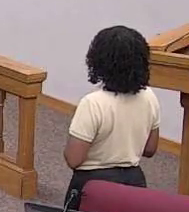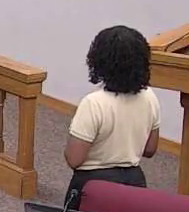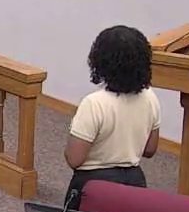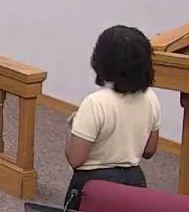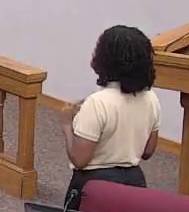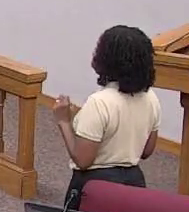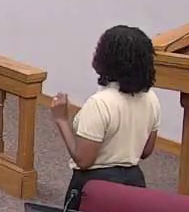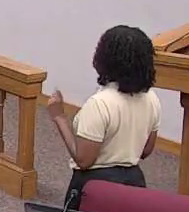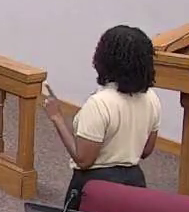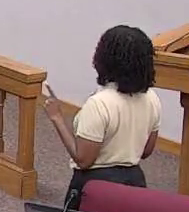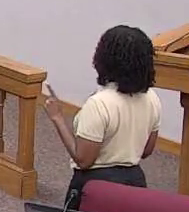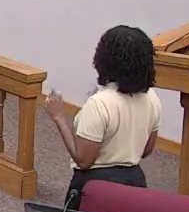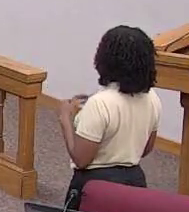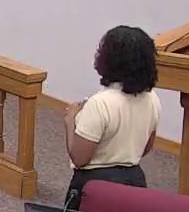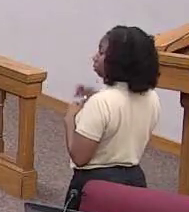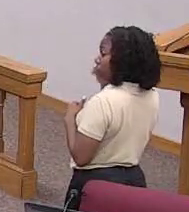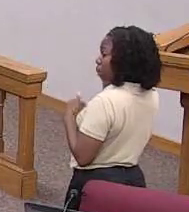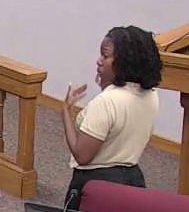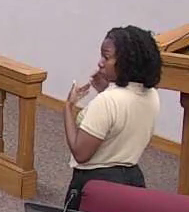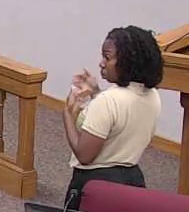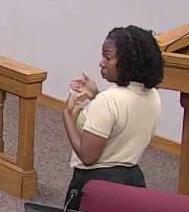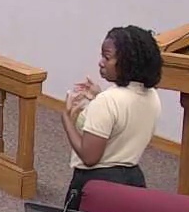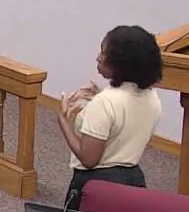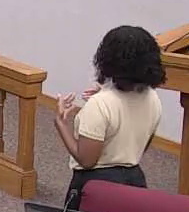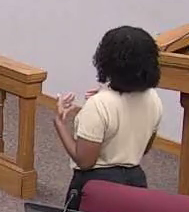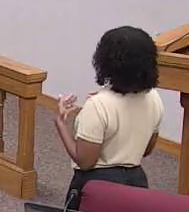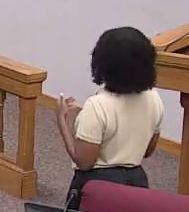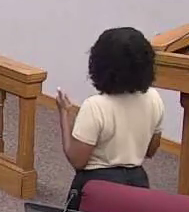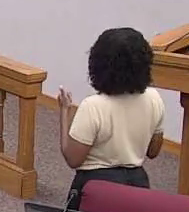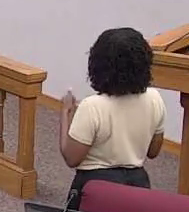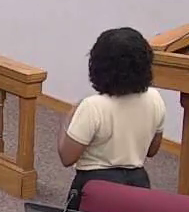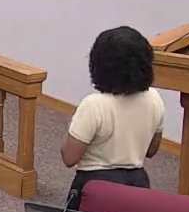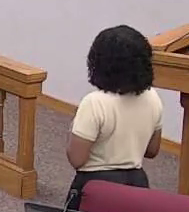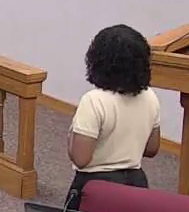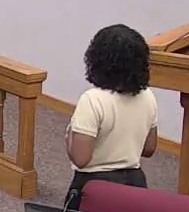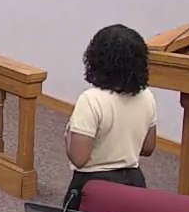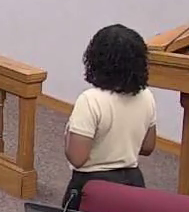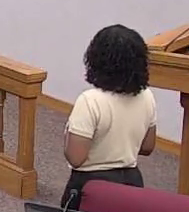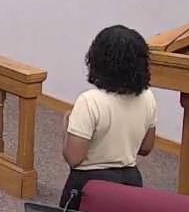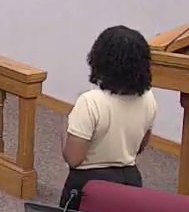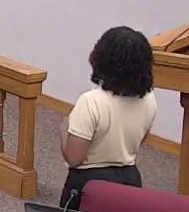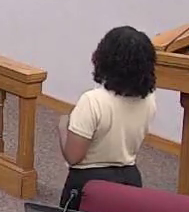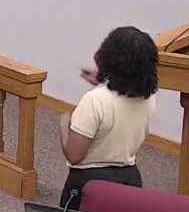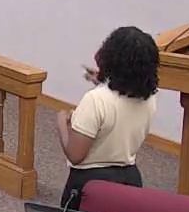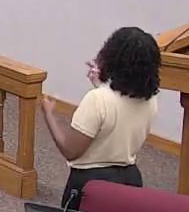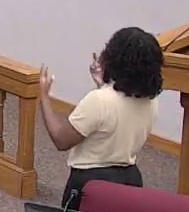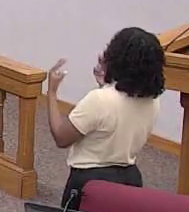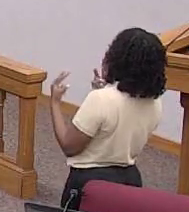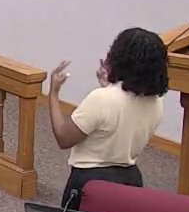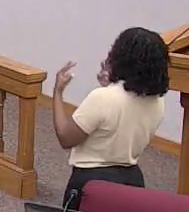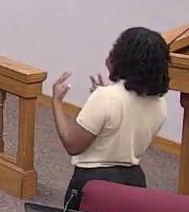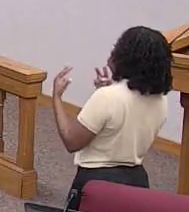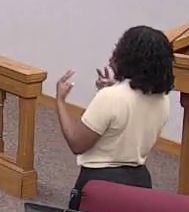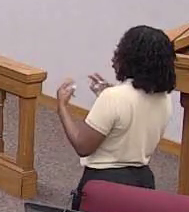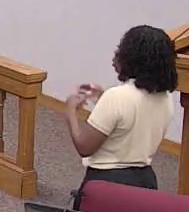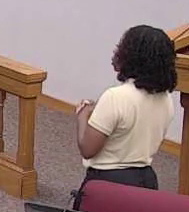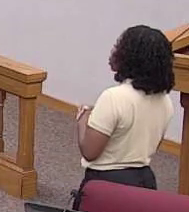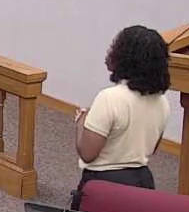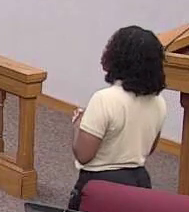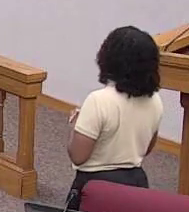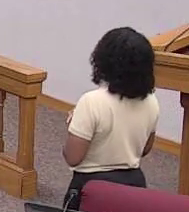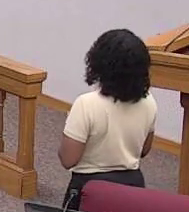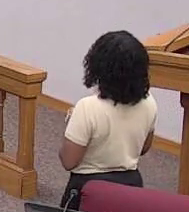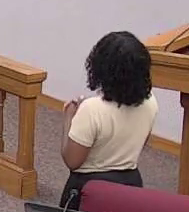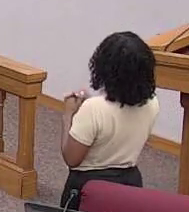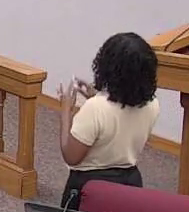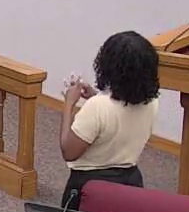Okay, I think we're still a go. For those watching, this is a different beginning to our normal briefing.